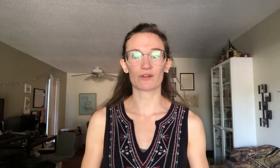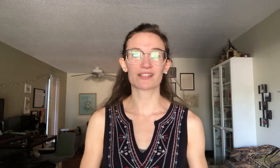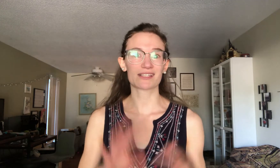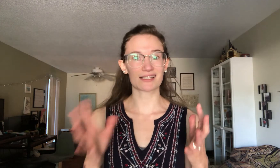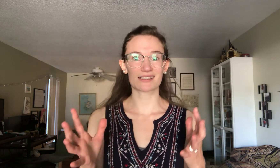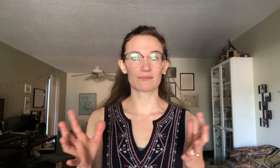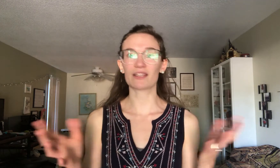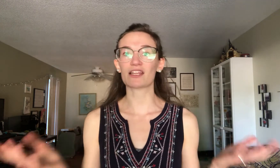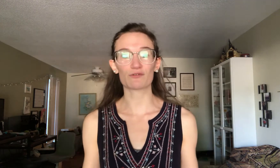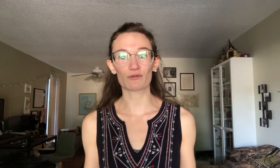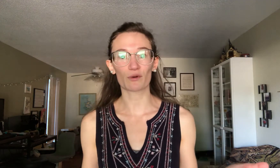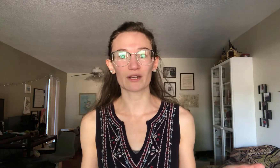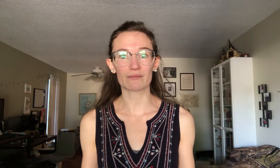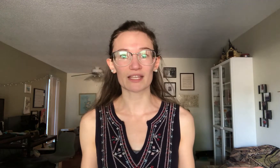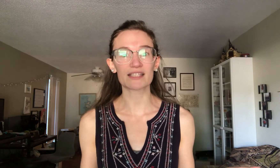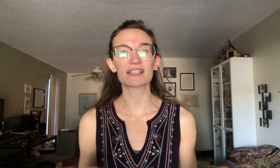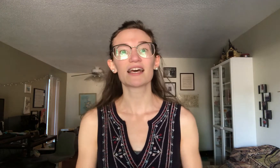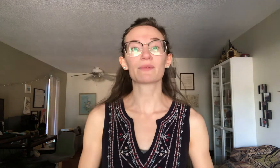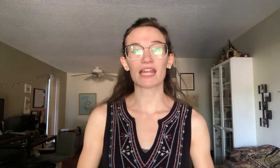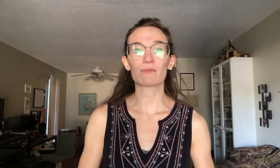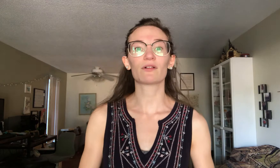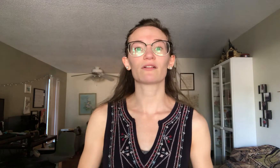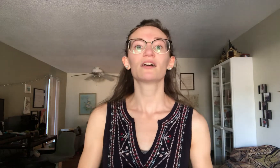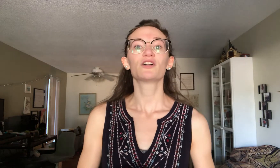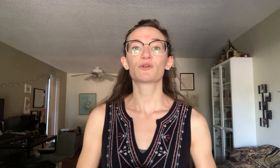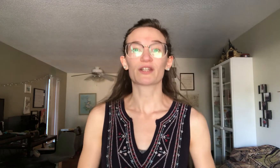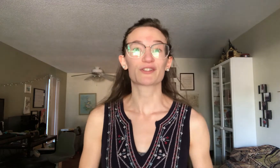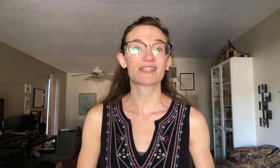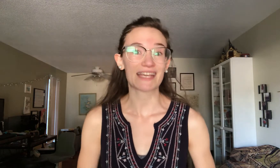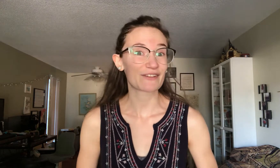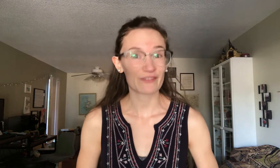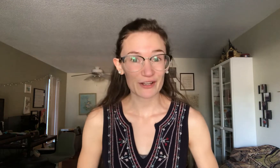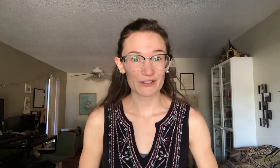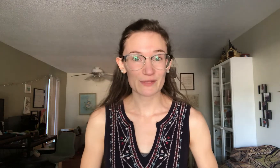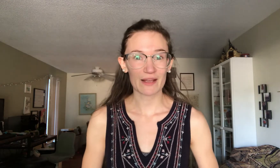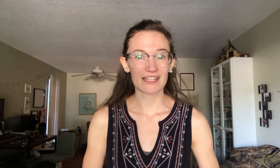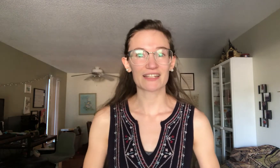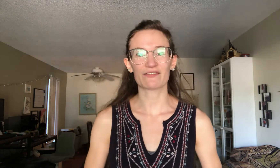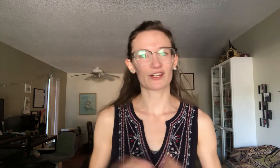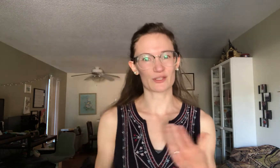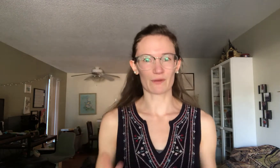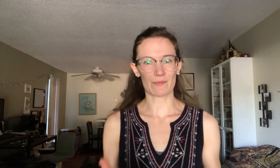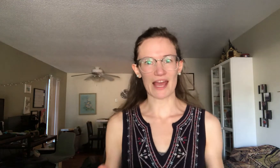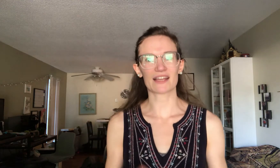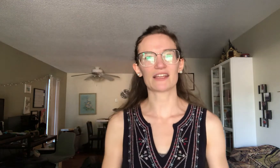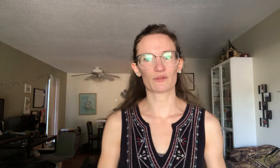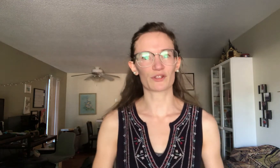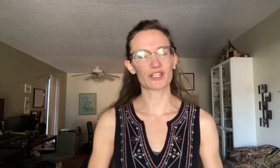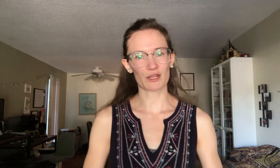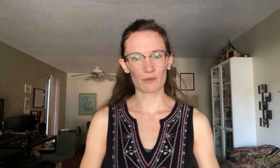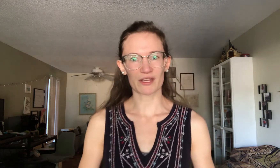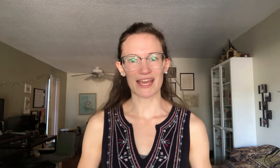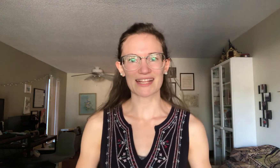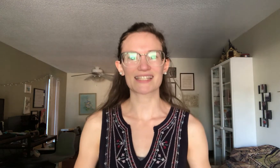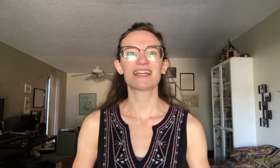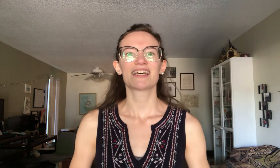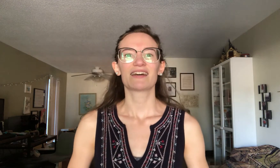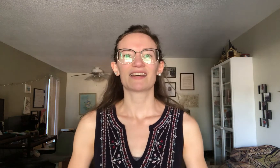someone signs something that you don't know what it means, and being able to understand fingerspelling and fingerspell back in order to communicate